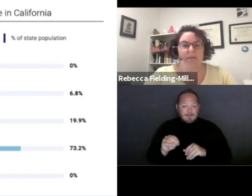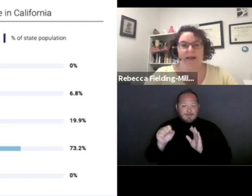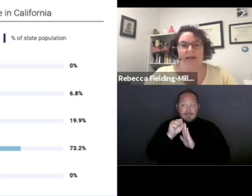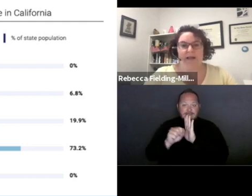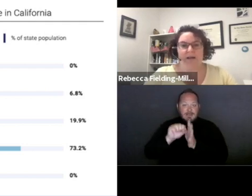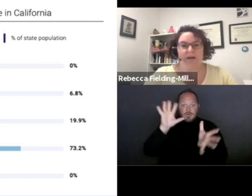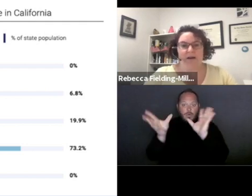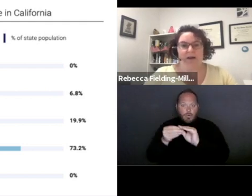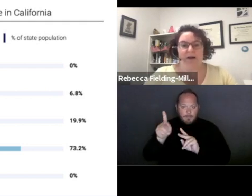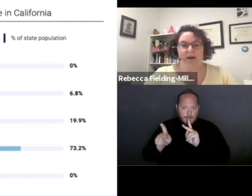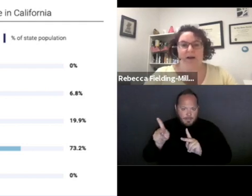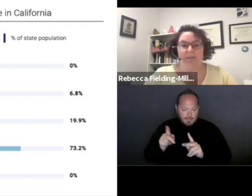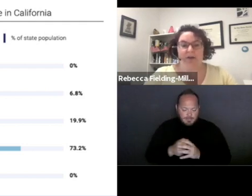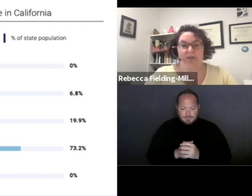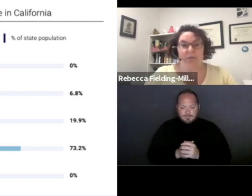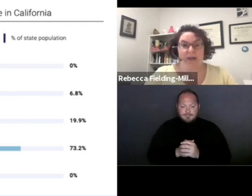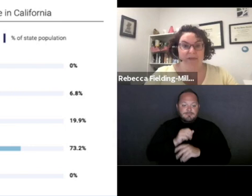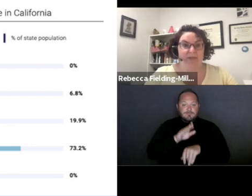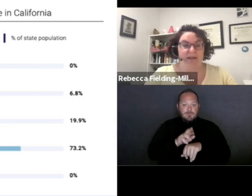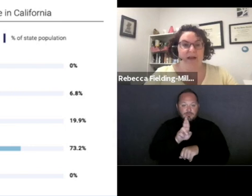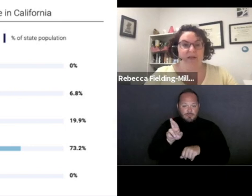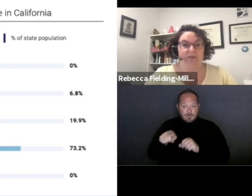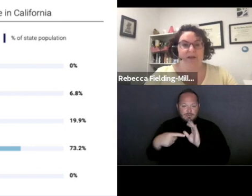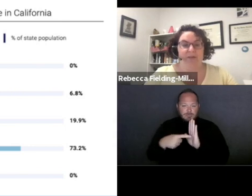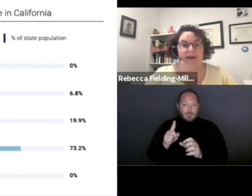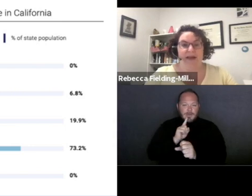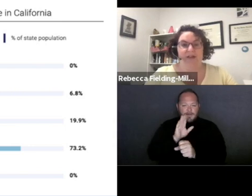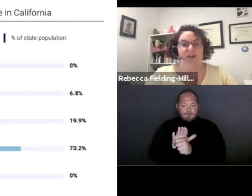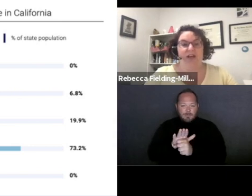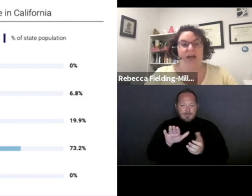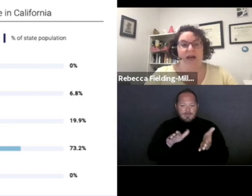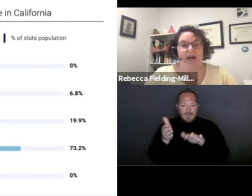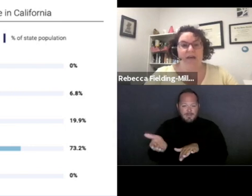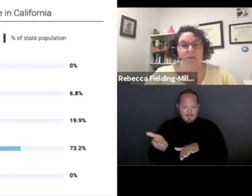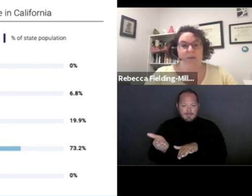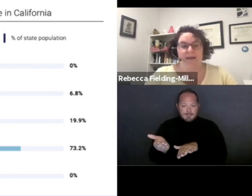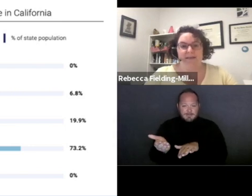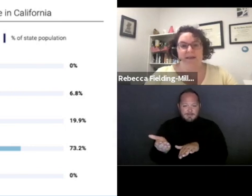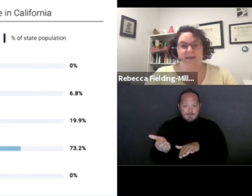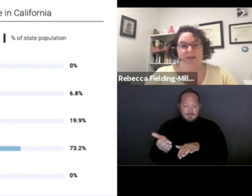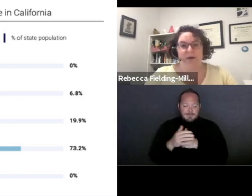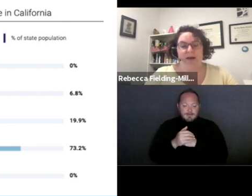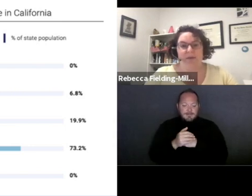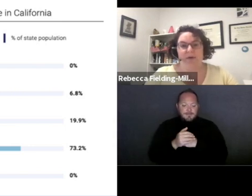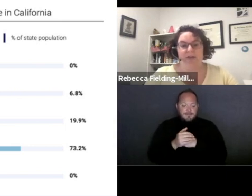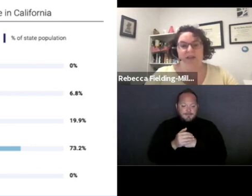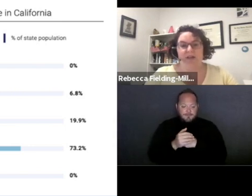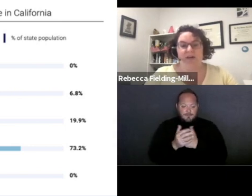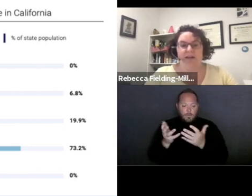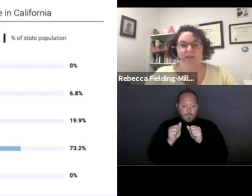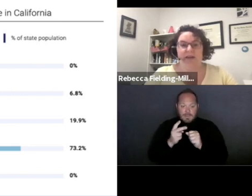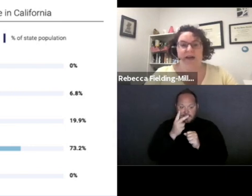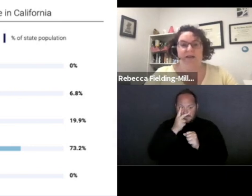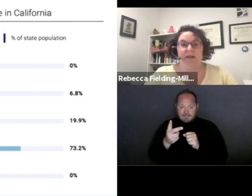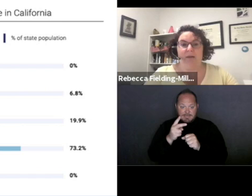On the right here are confirmed deaths in California by age. And what we can see in this graph in